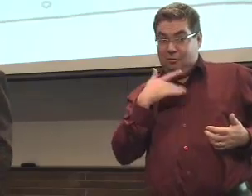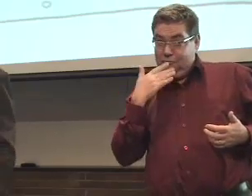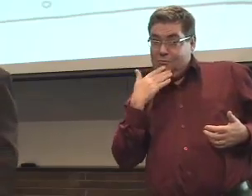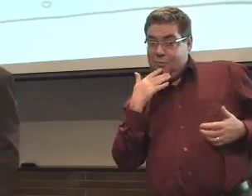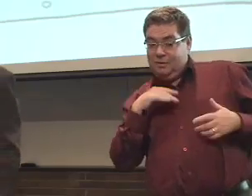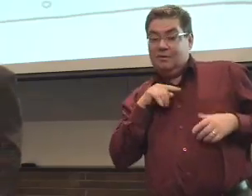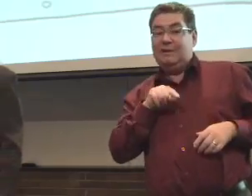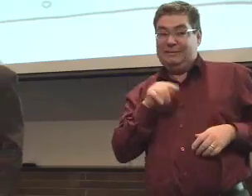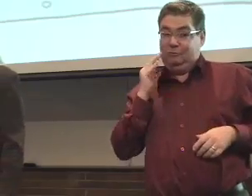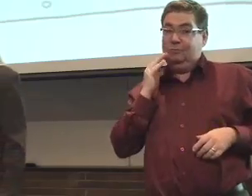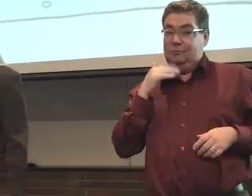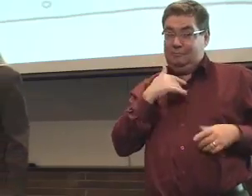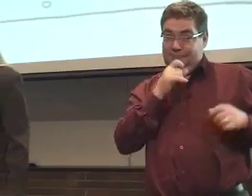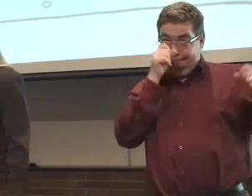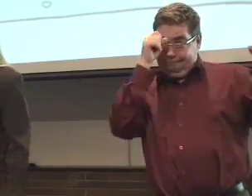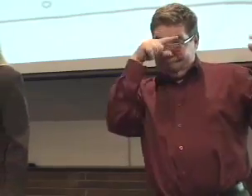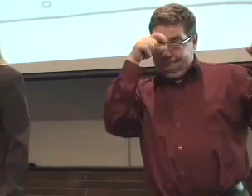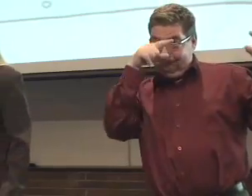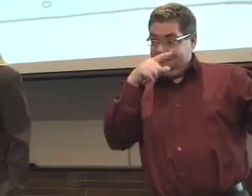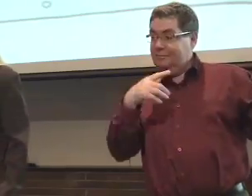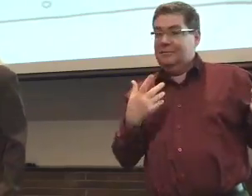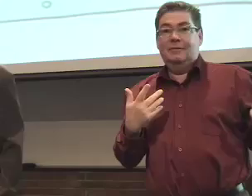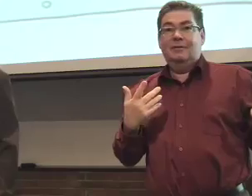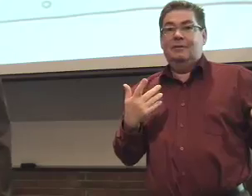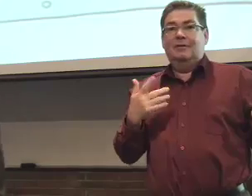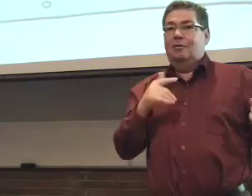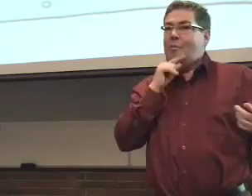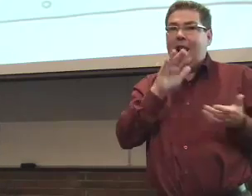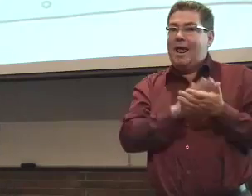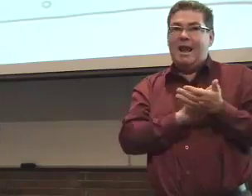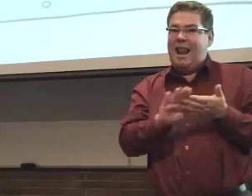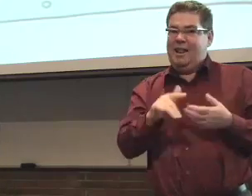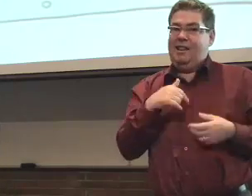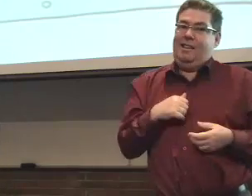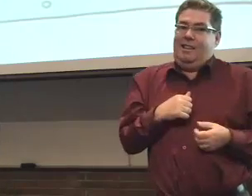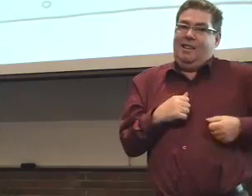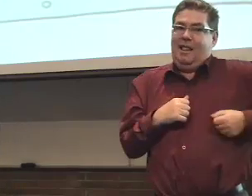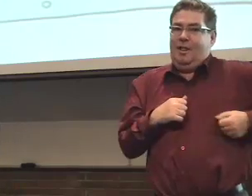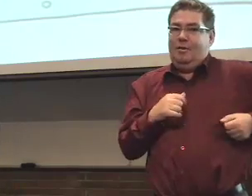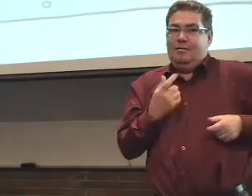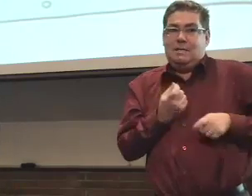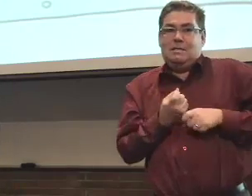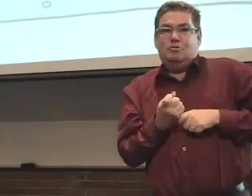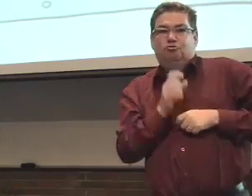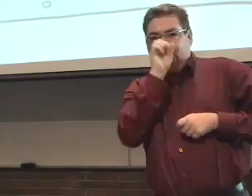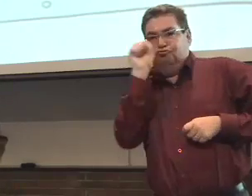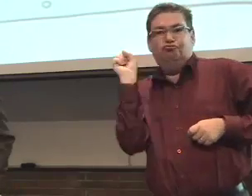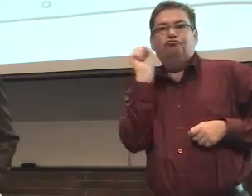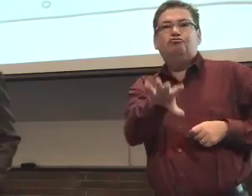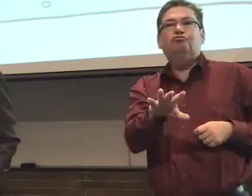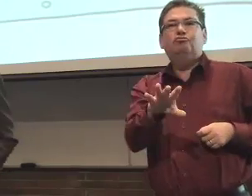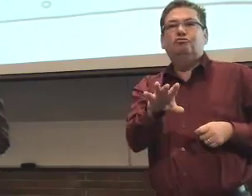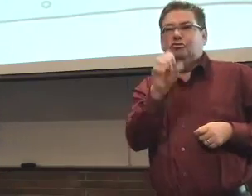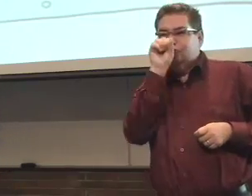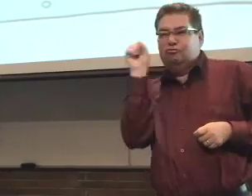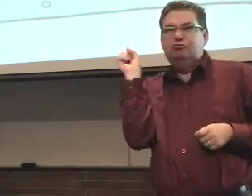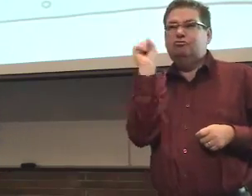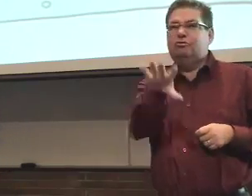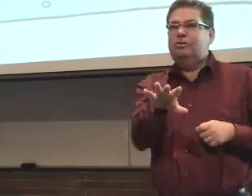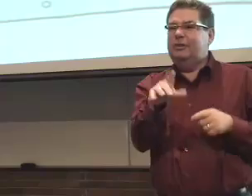you thinking what I am thinking? It's not a nice thing. It's like, you want to do something bad? It's a negative thing. And then you